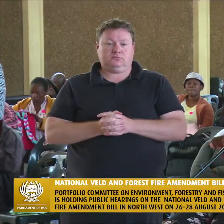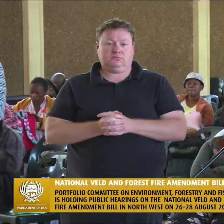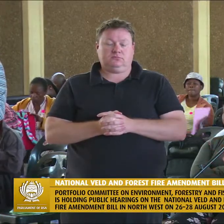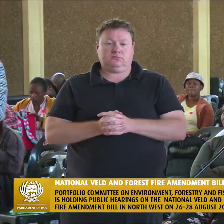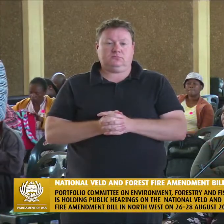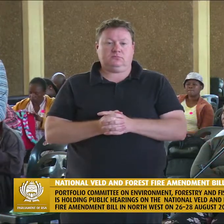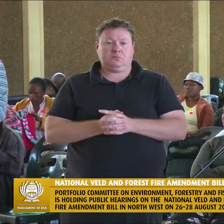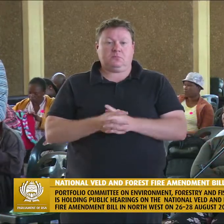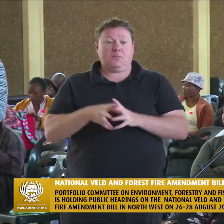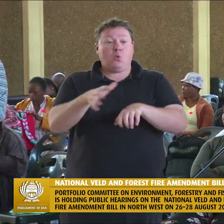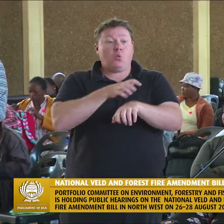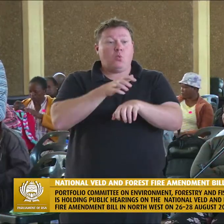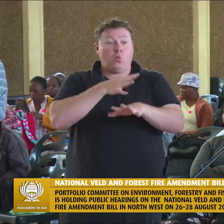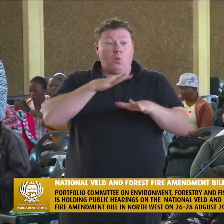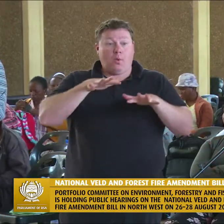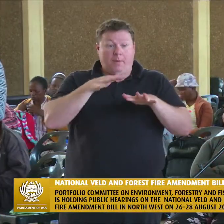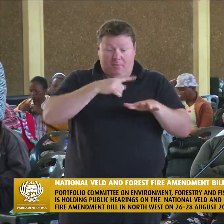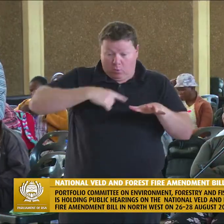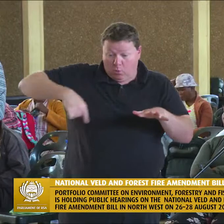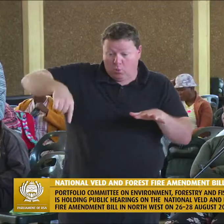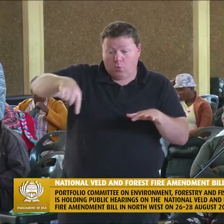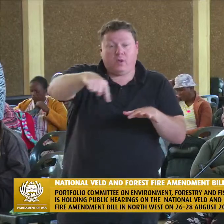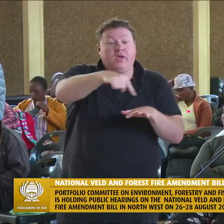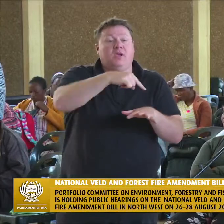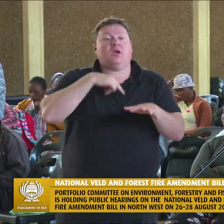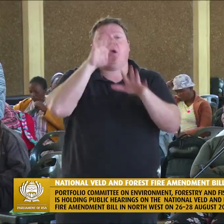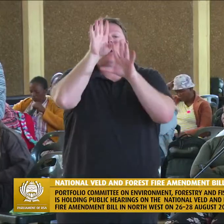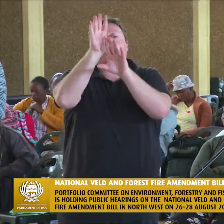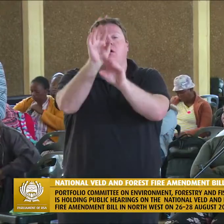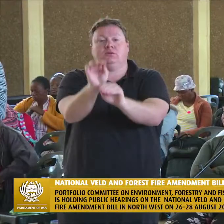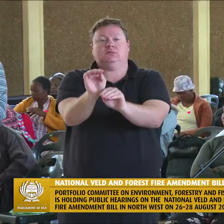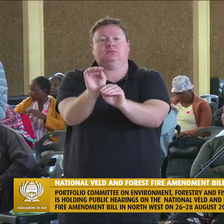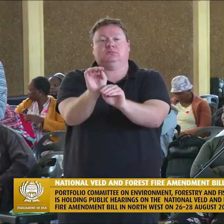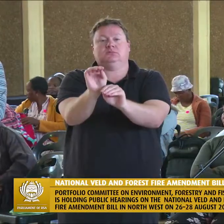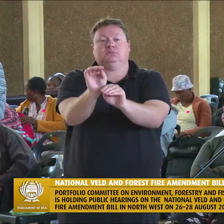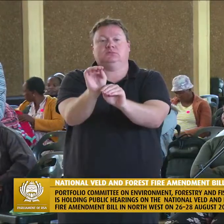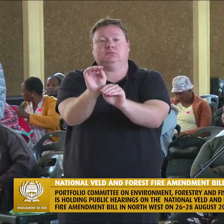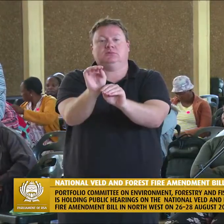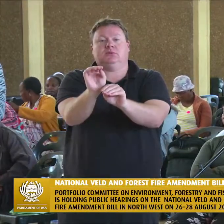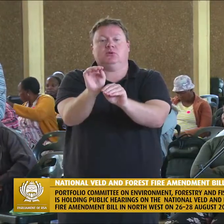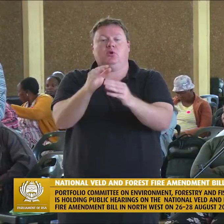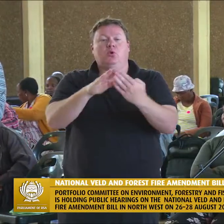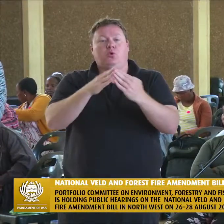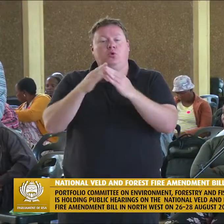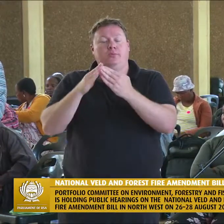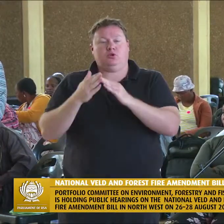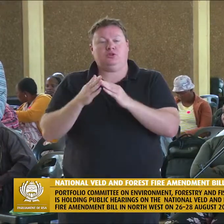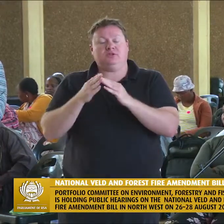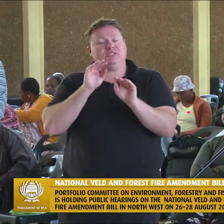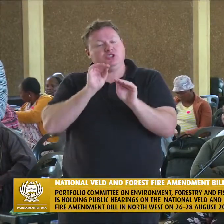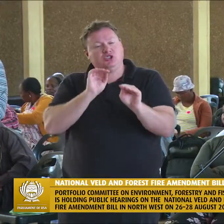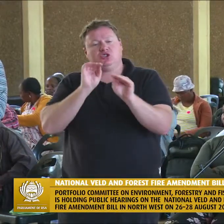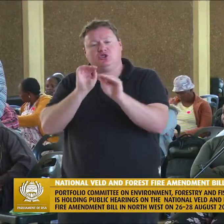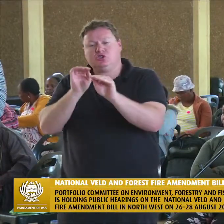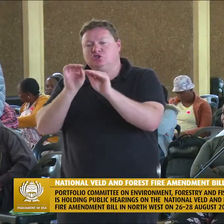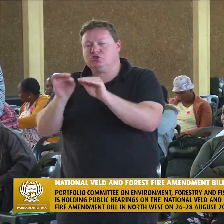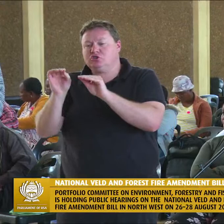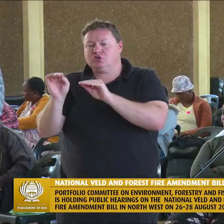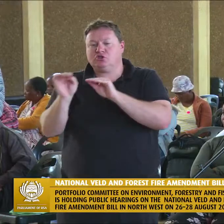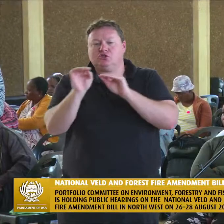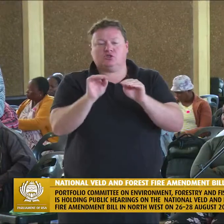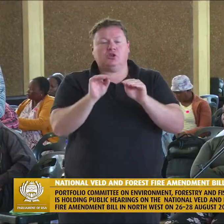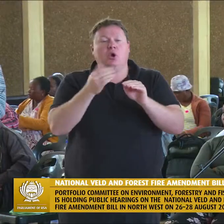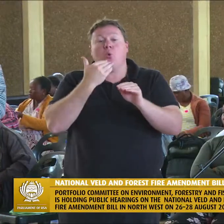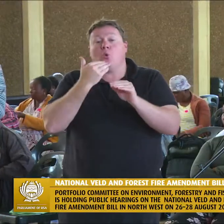the rural people we are requesting that our communities should be trained under the